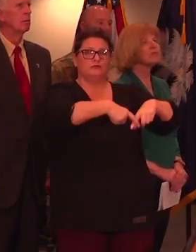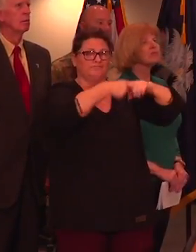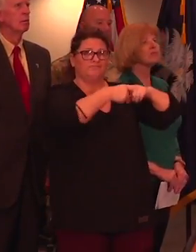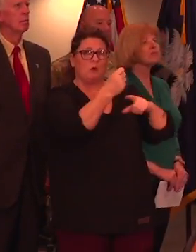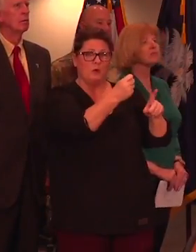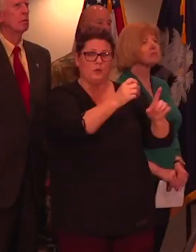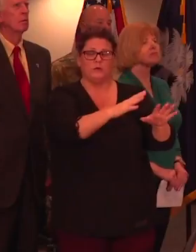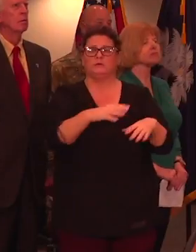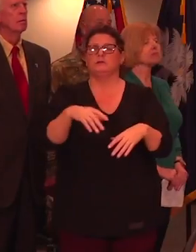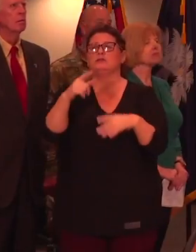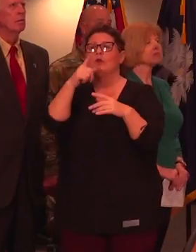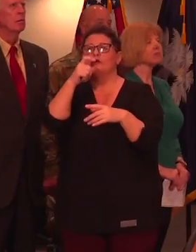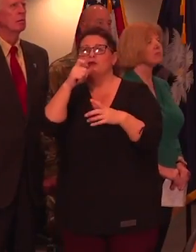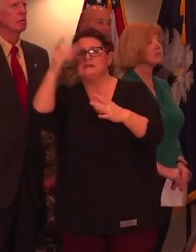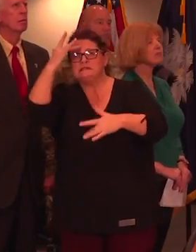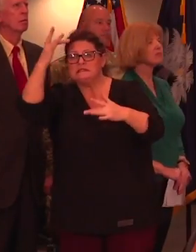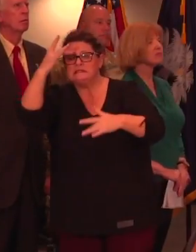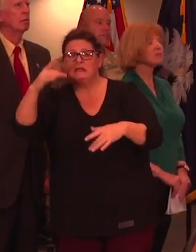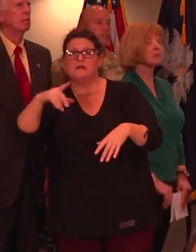the critically ill.